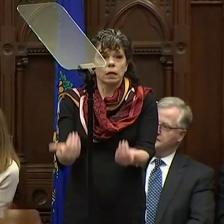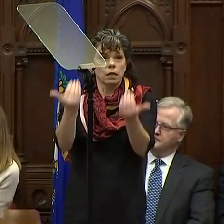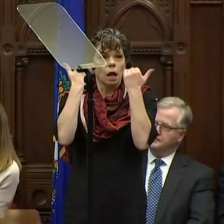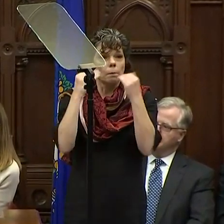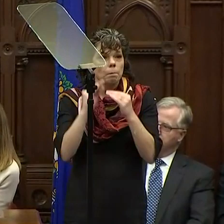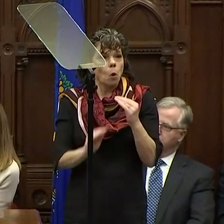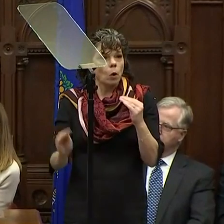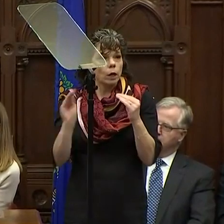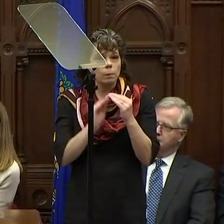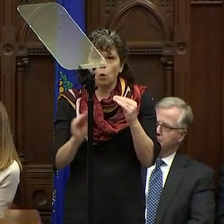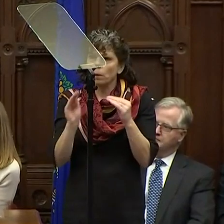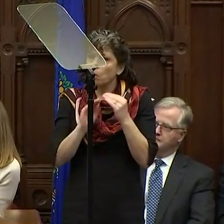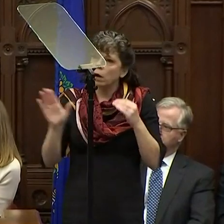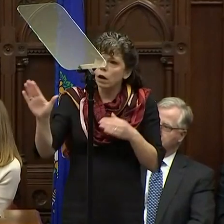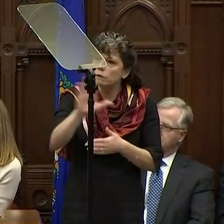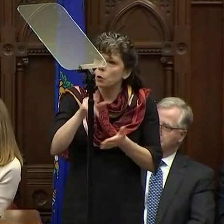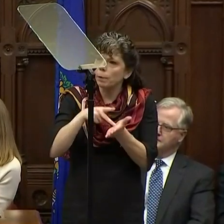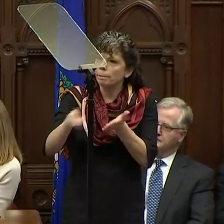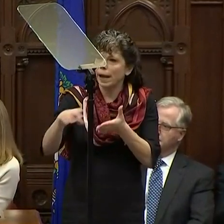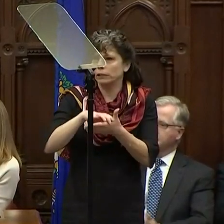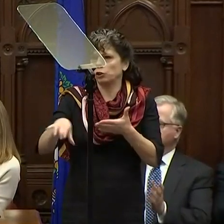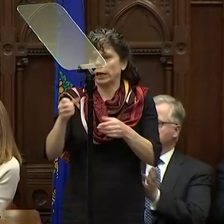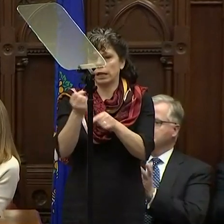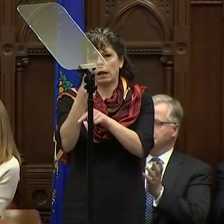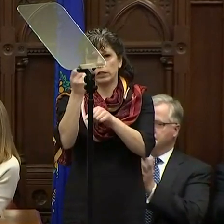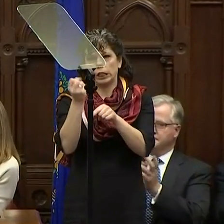and more of your paycheck every year.